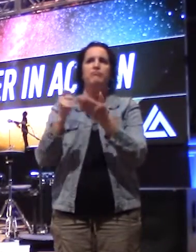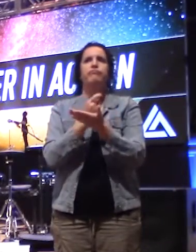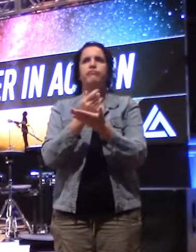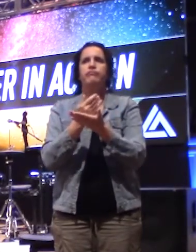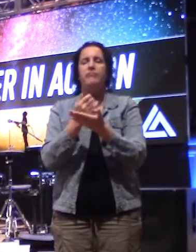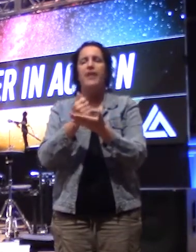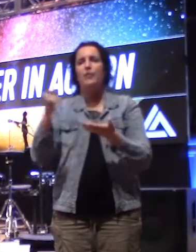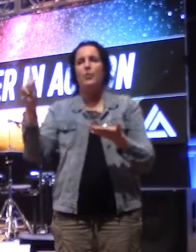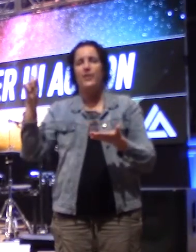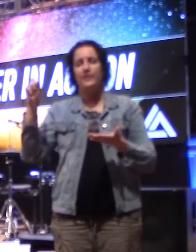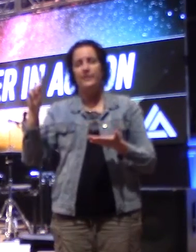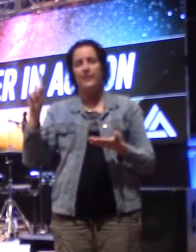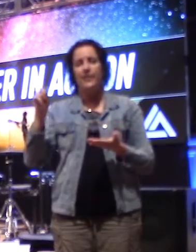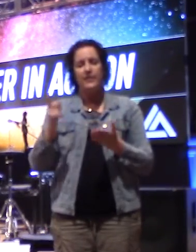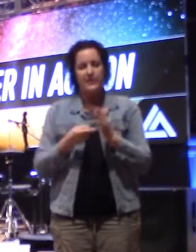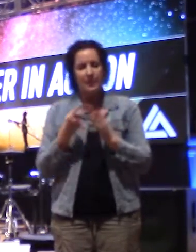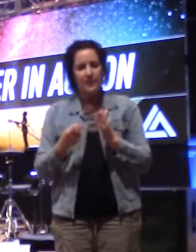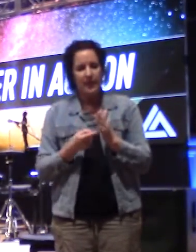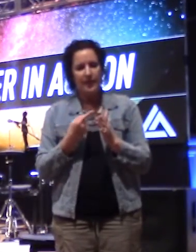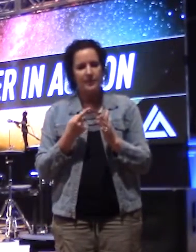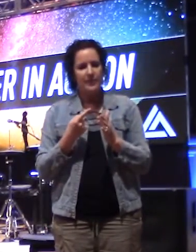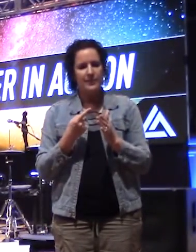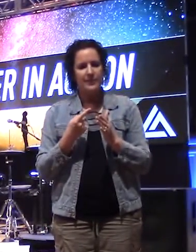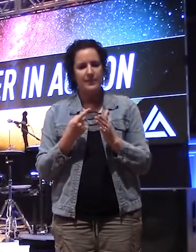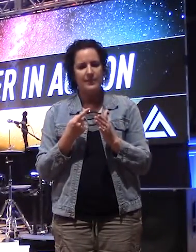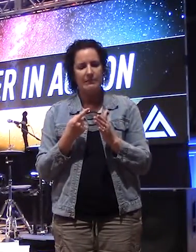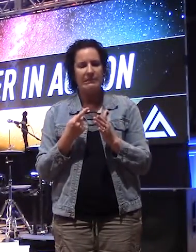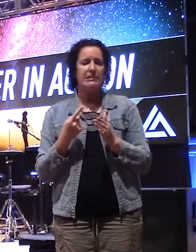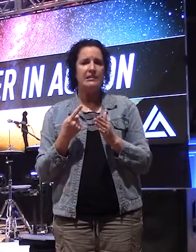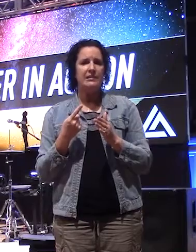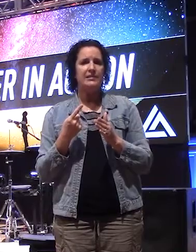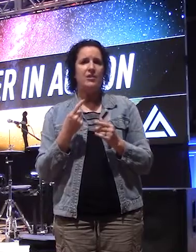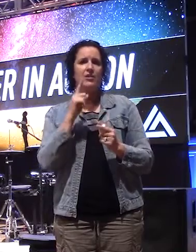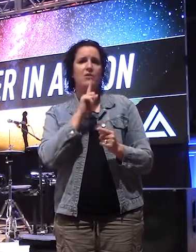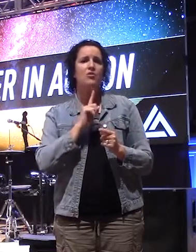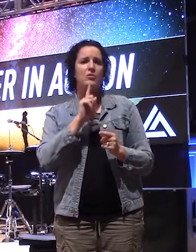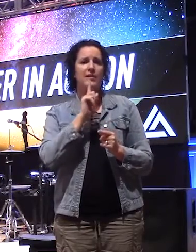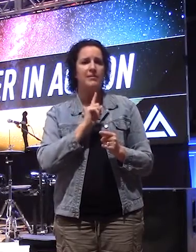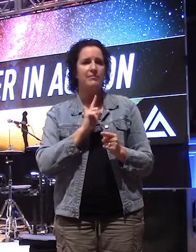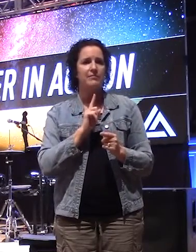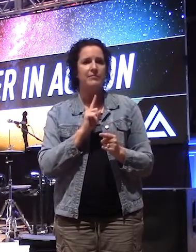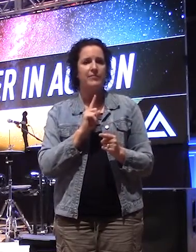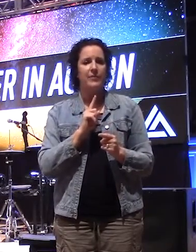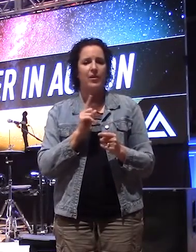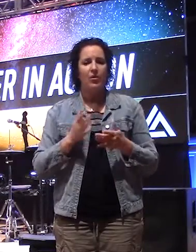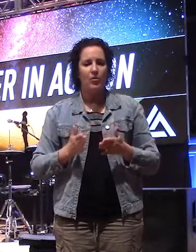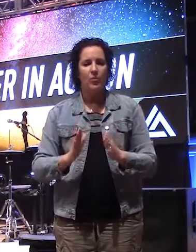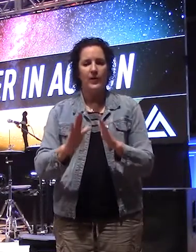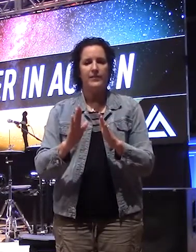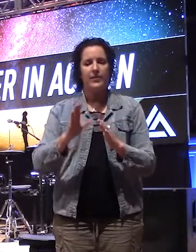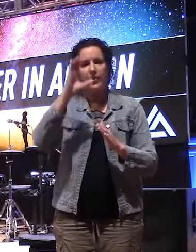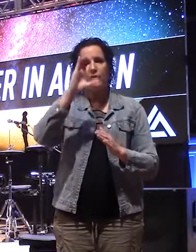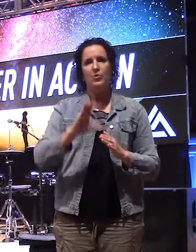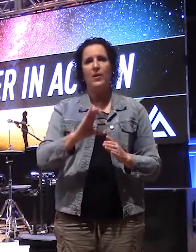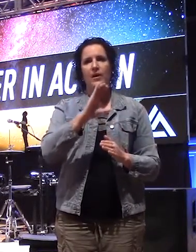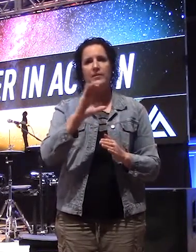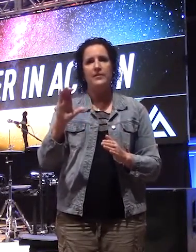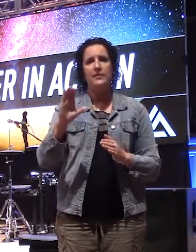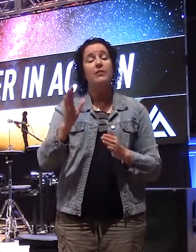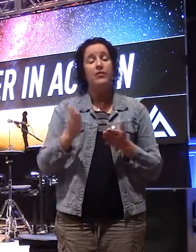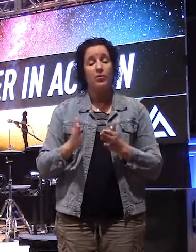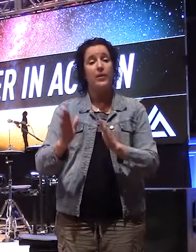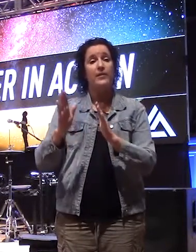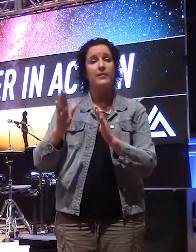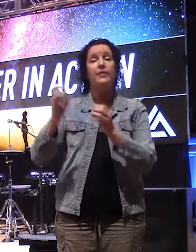Sometimes, it's just lonely. The ways of the cross are ways of